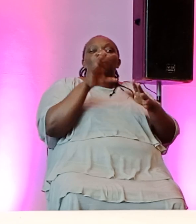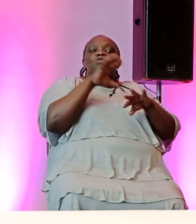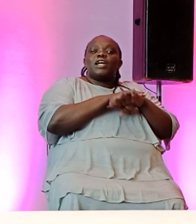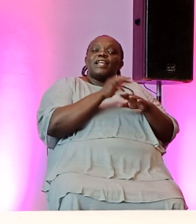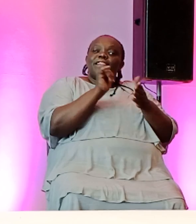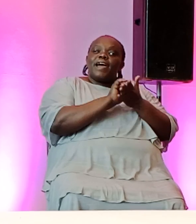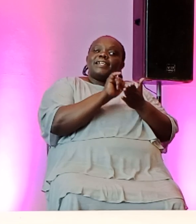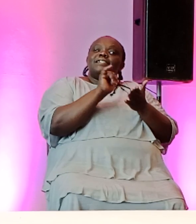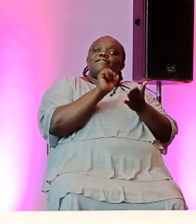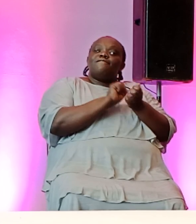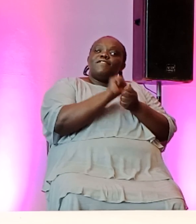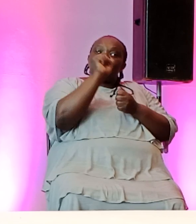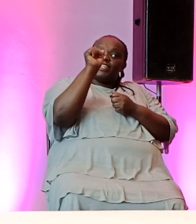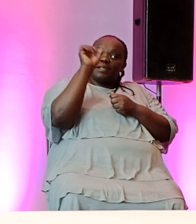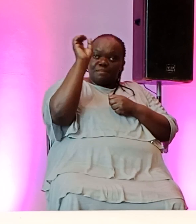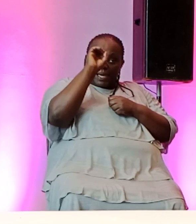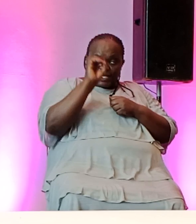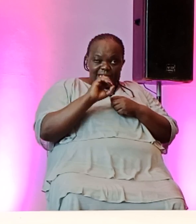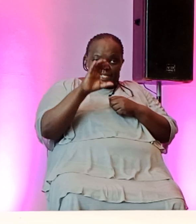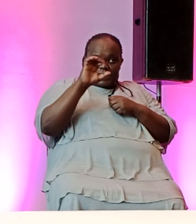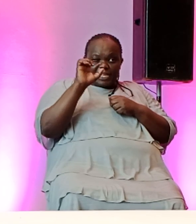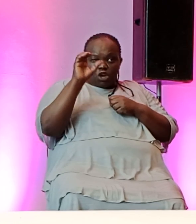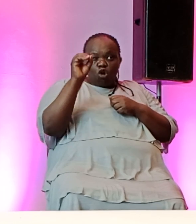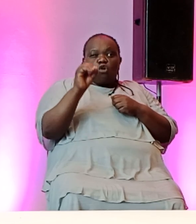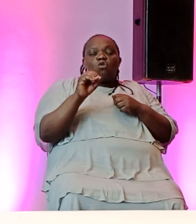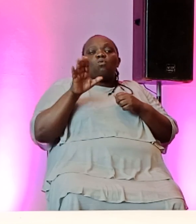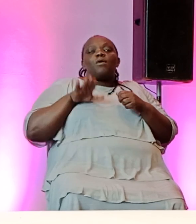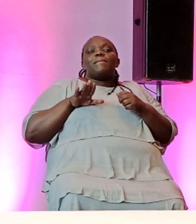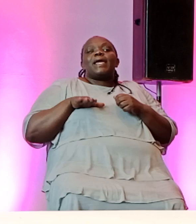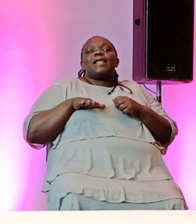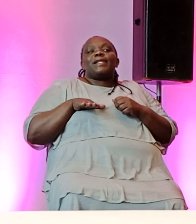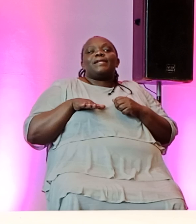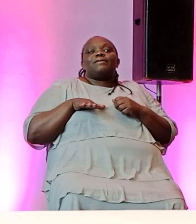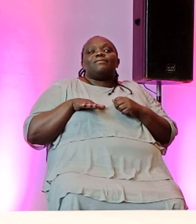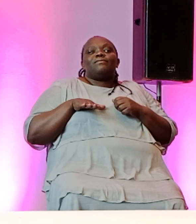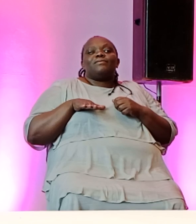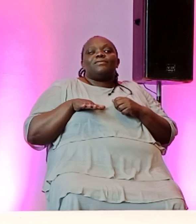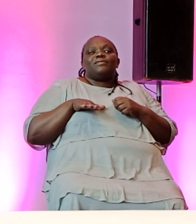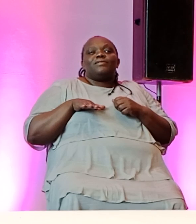that 15% of the CEOs are women.